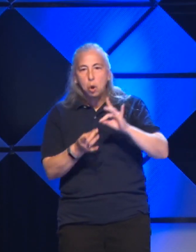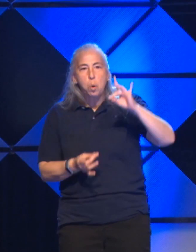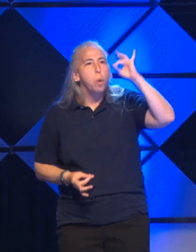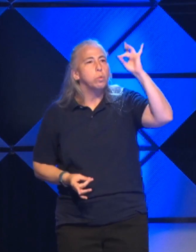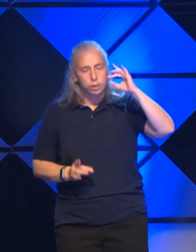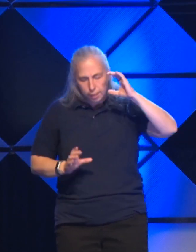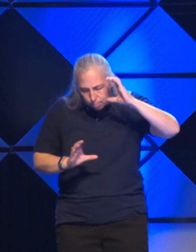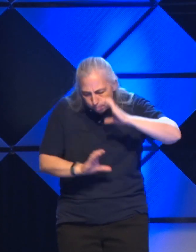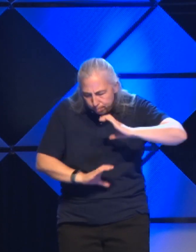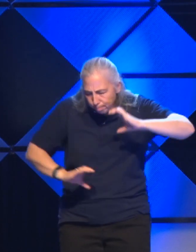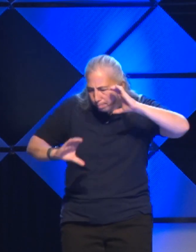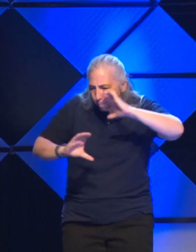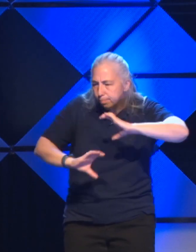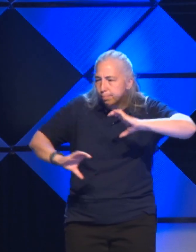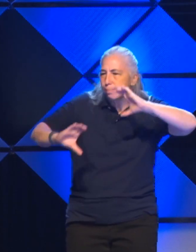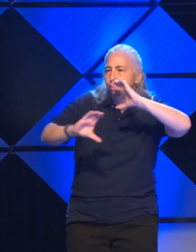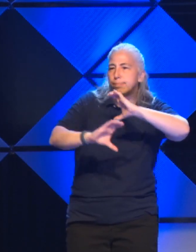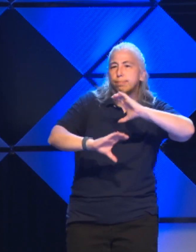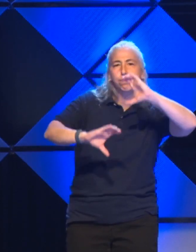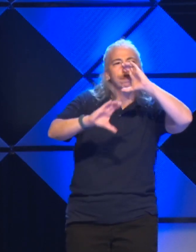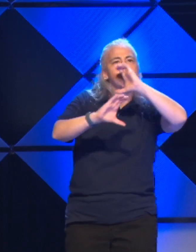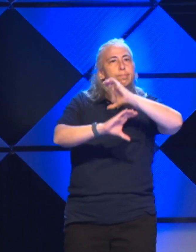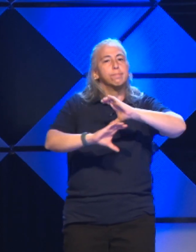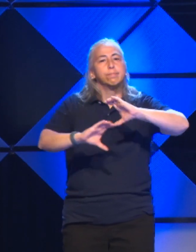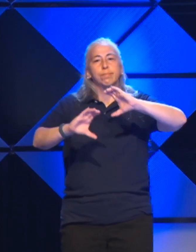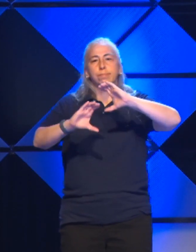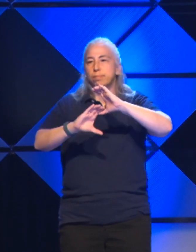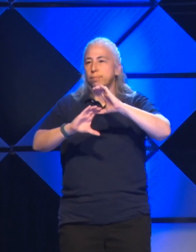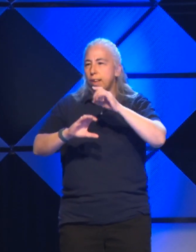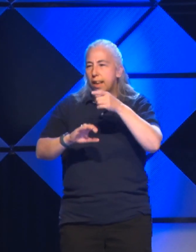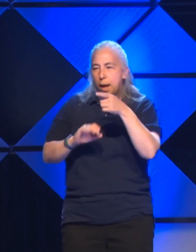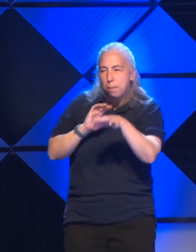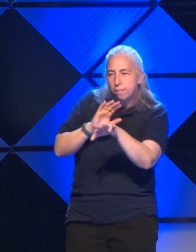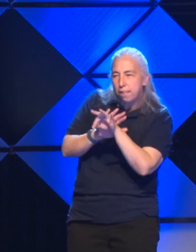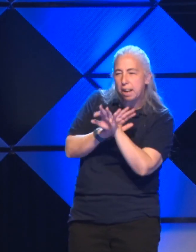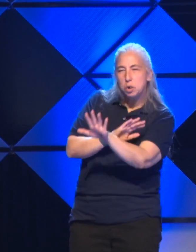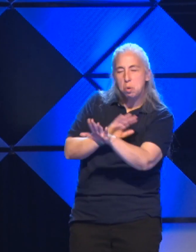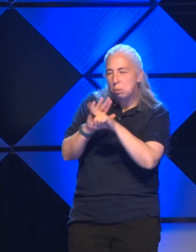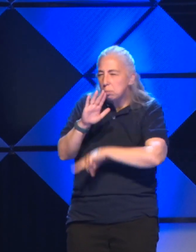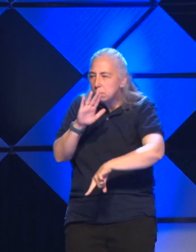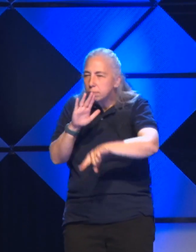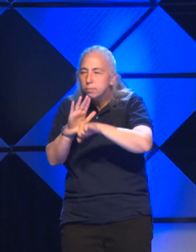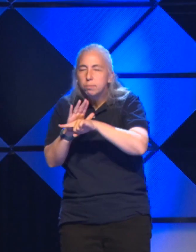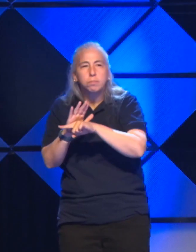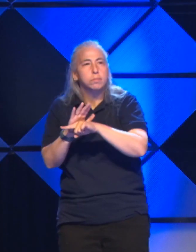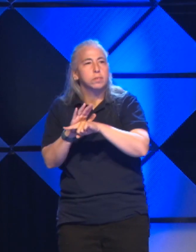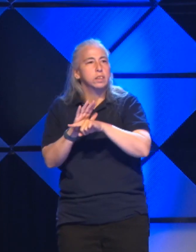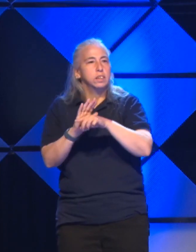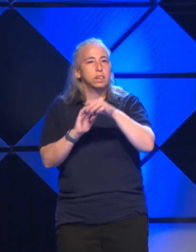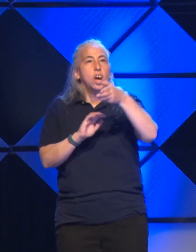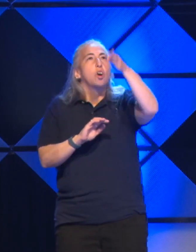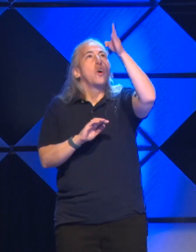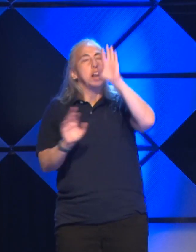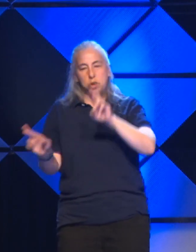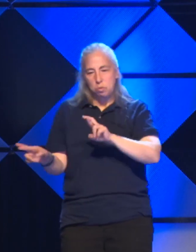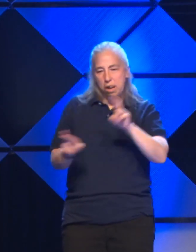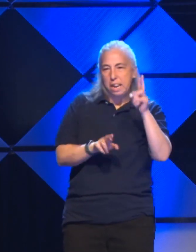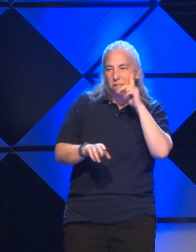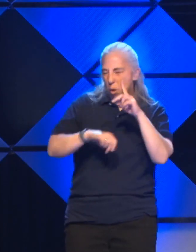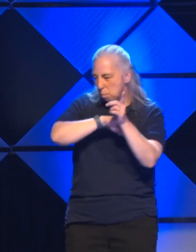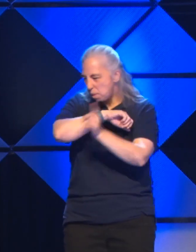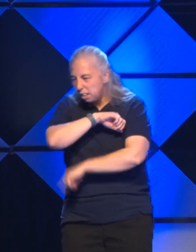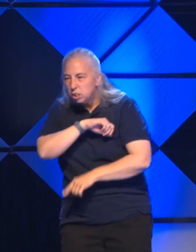searching what horrible things you have done, ready to punish, ready to erase